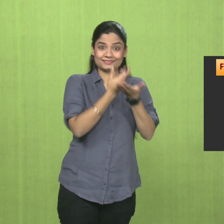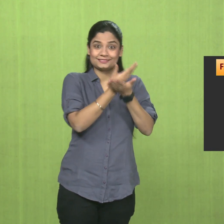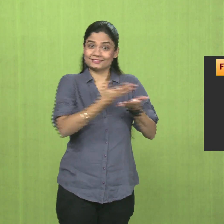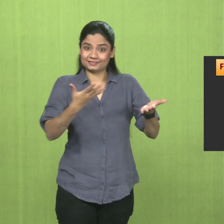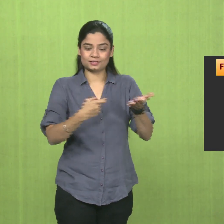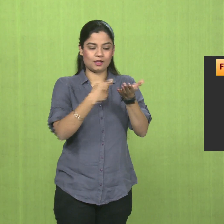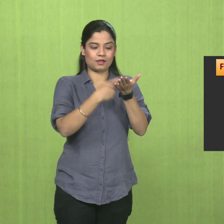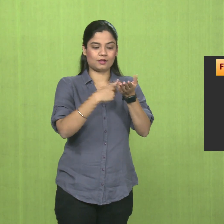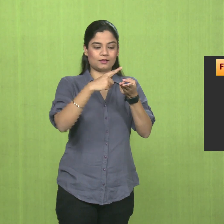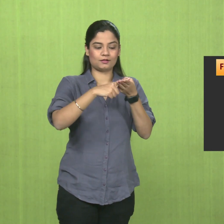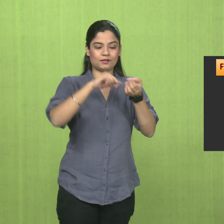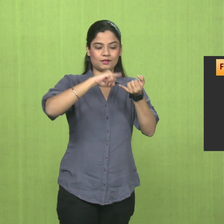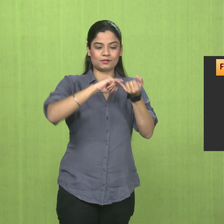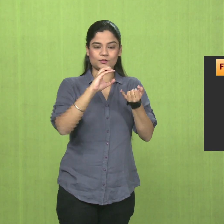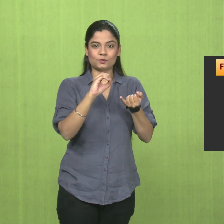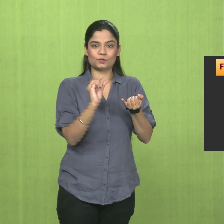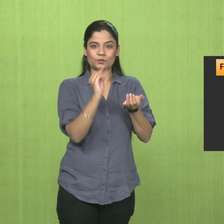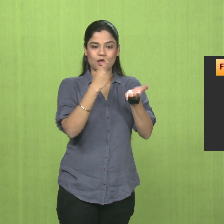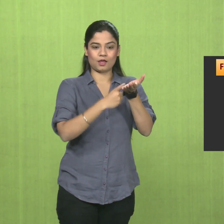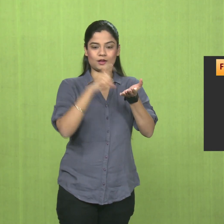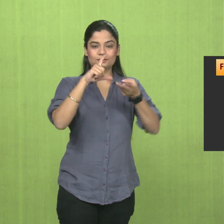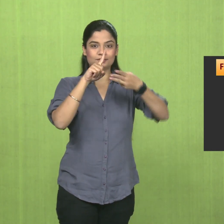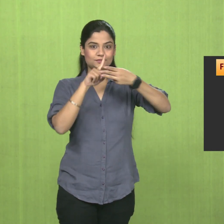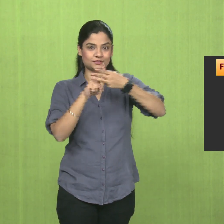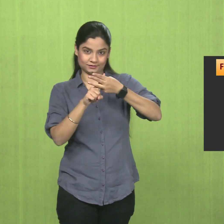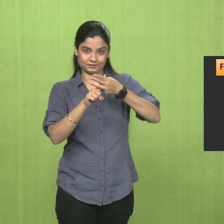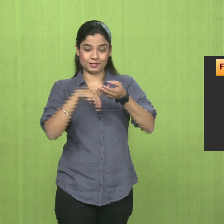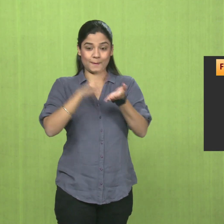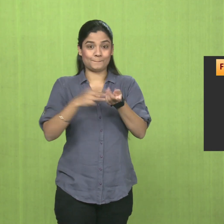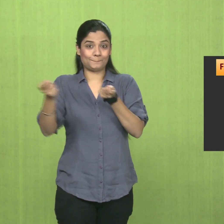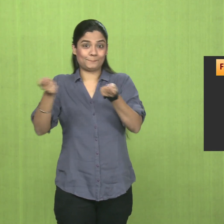This is the spelling of family. This is resource